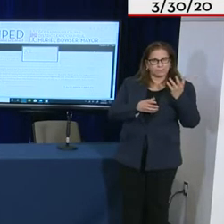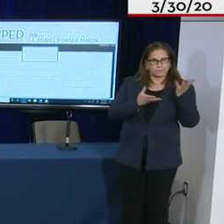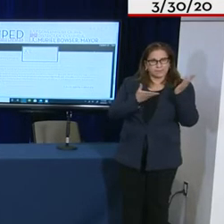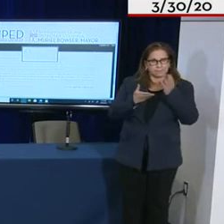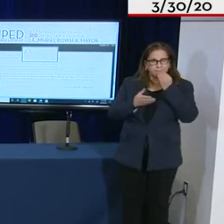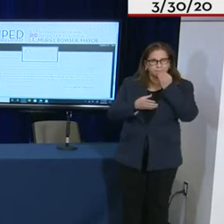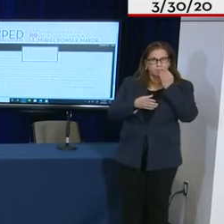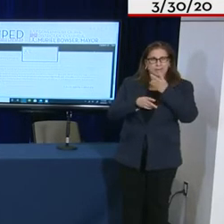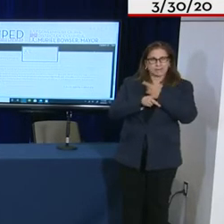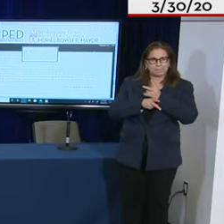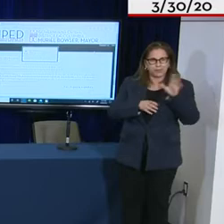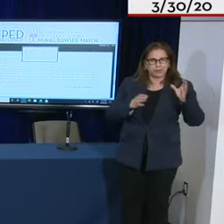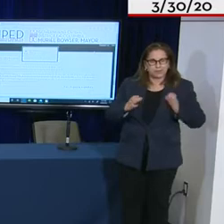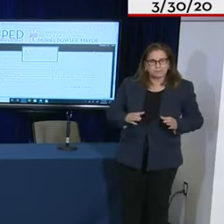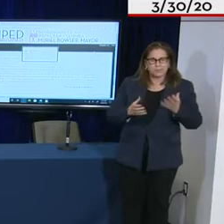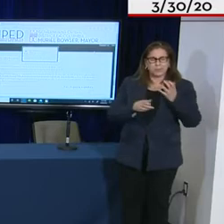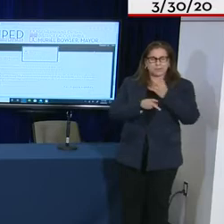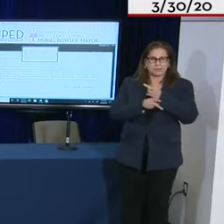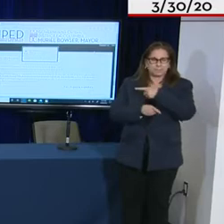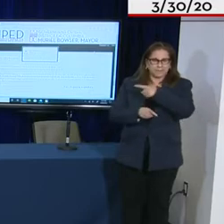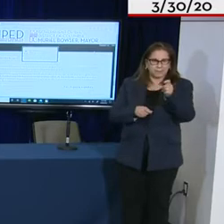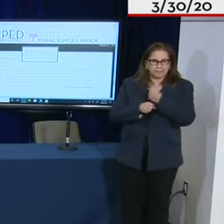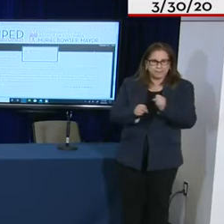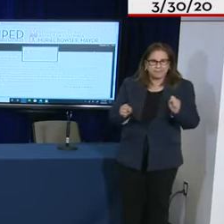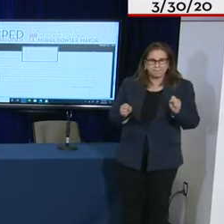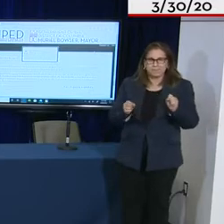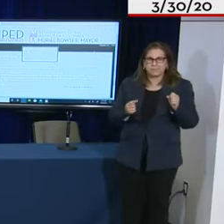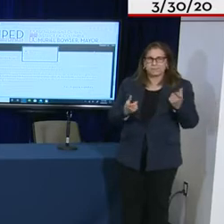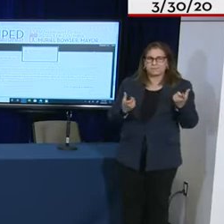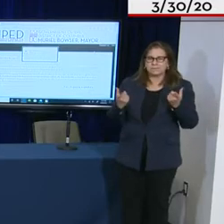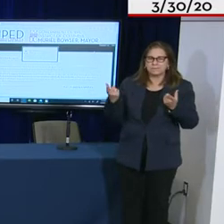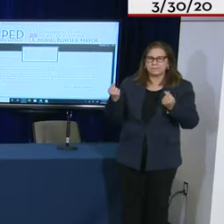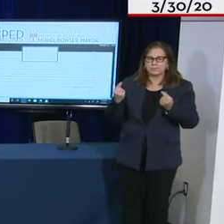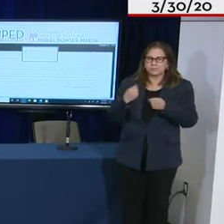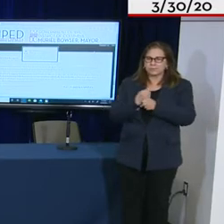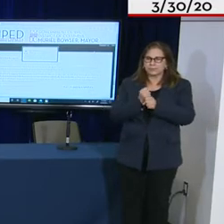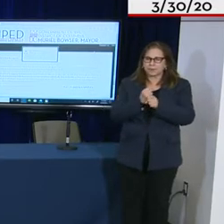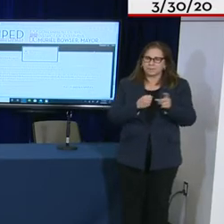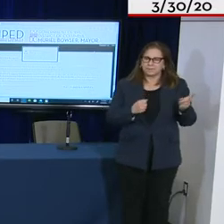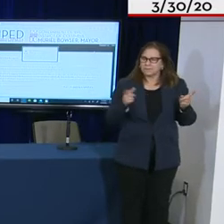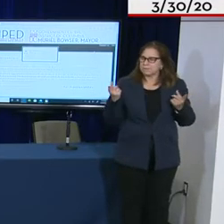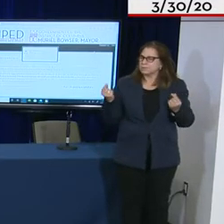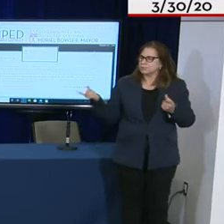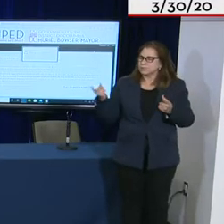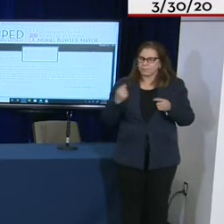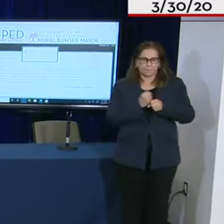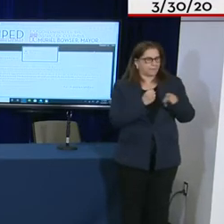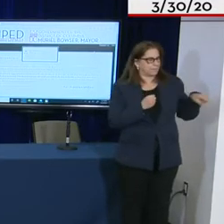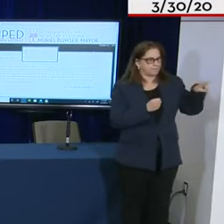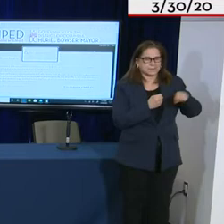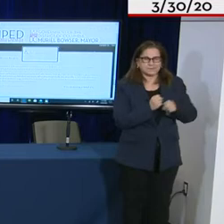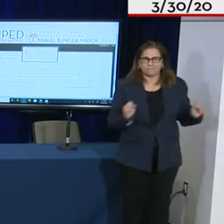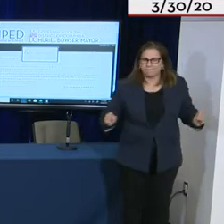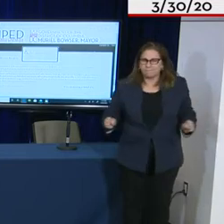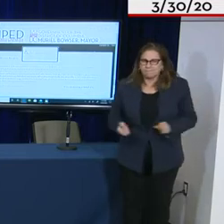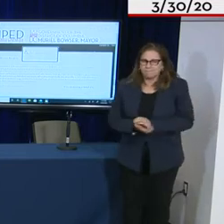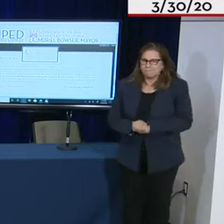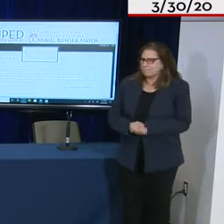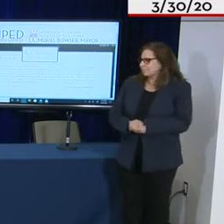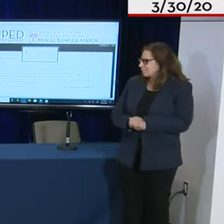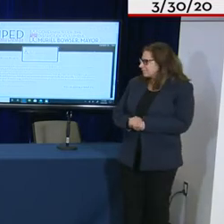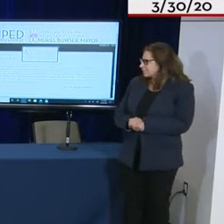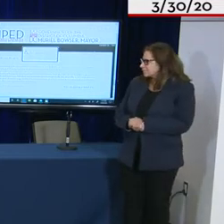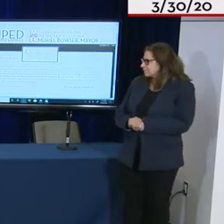What is DC doing to ensure that takeout services like Uber and Grubhub are doing everything to keep their customers